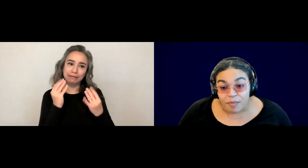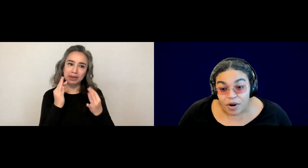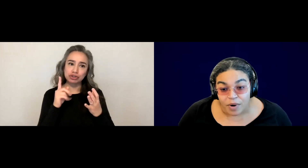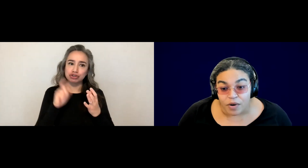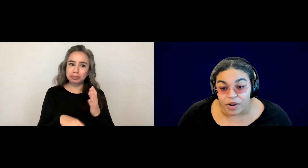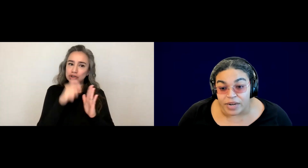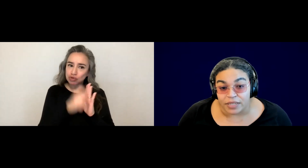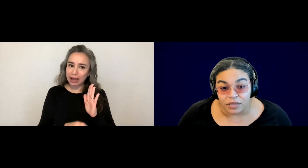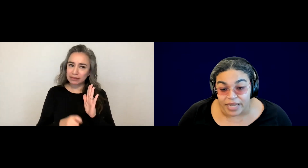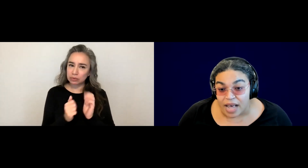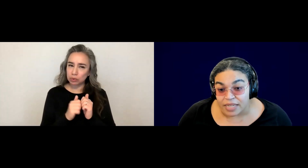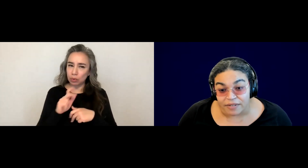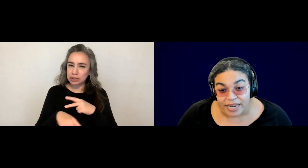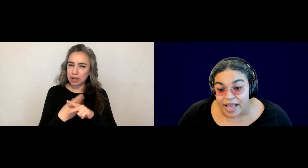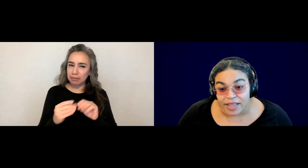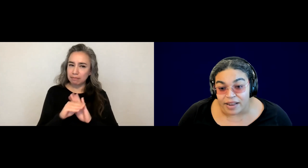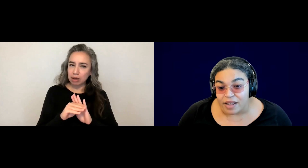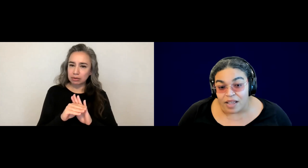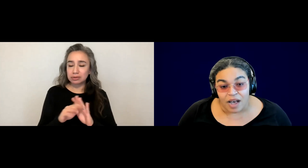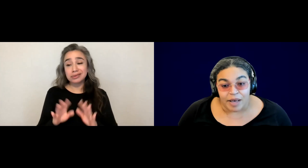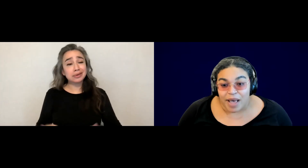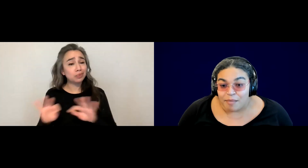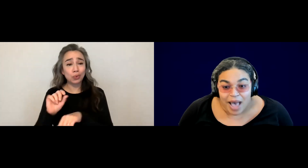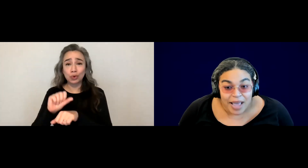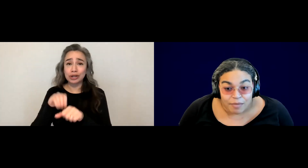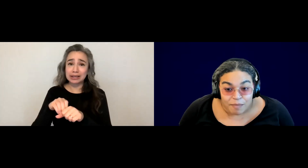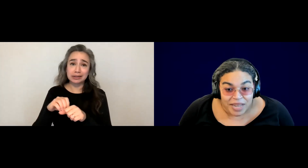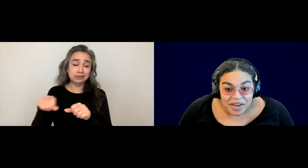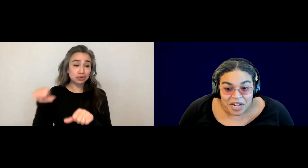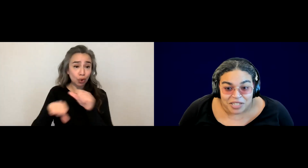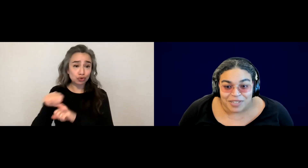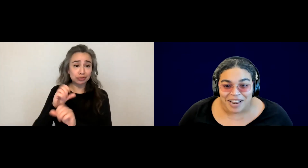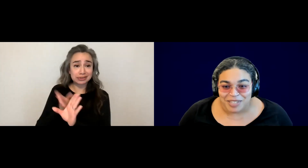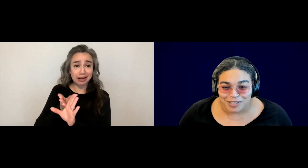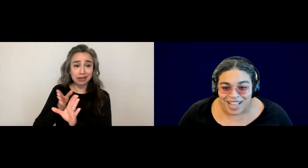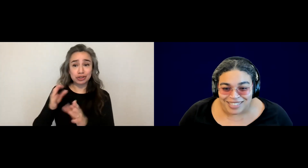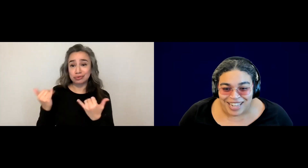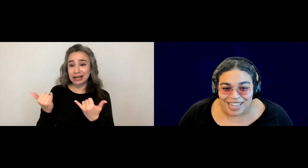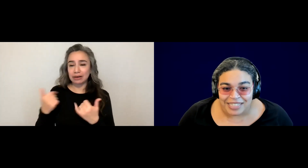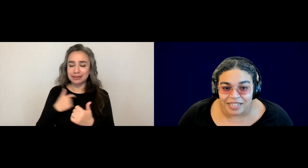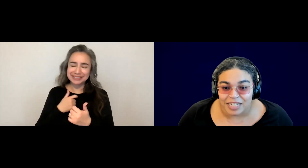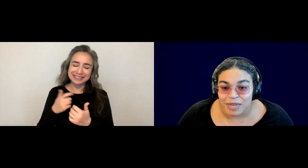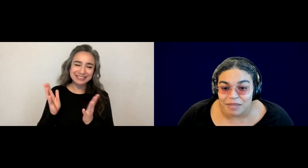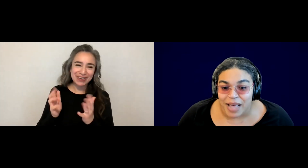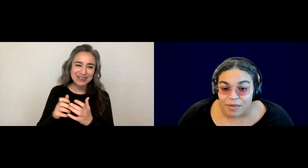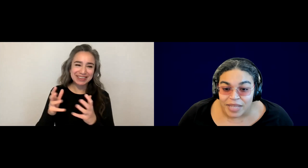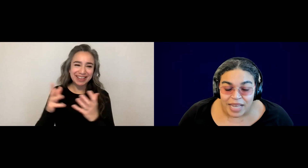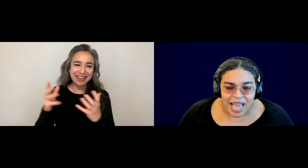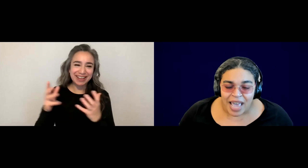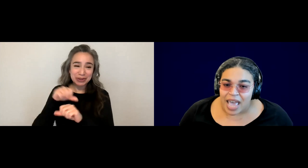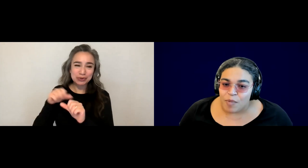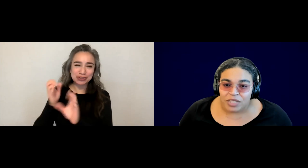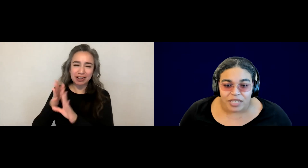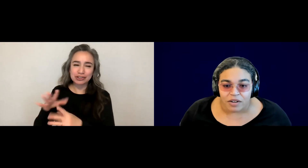there's very important work going on in social psychology right now that I meet and talk to a lot of social psychologists, especially Black